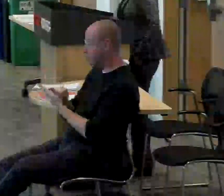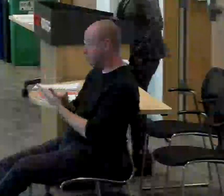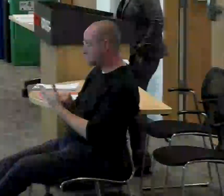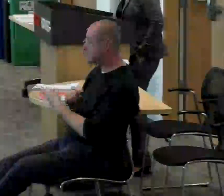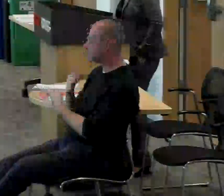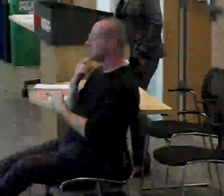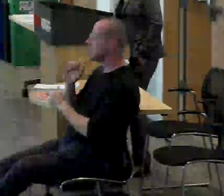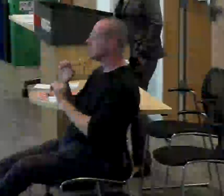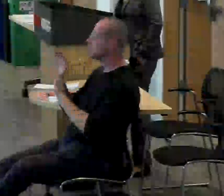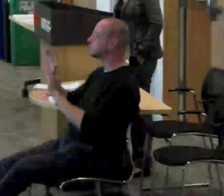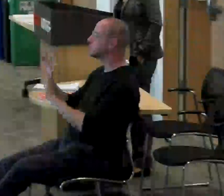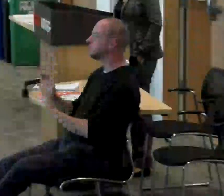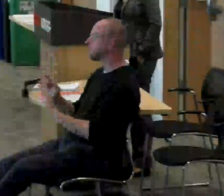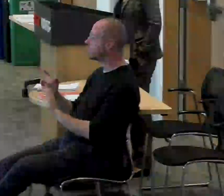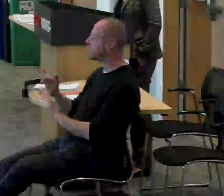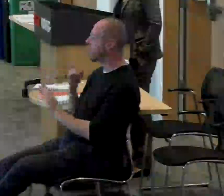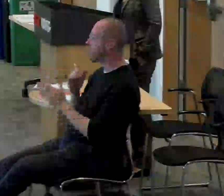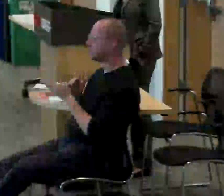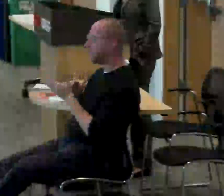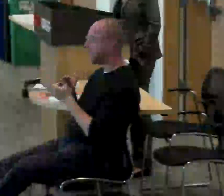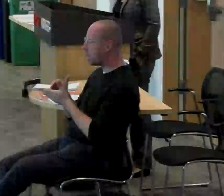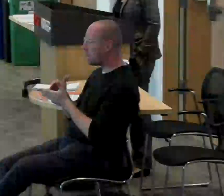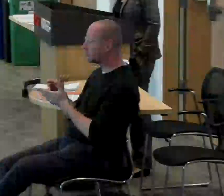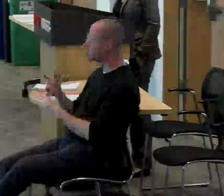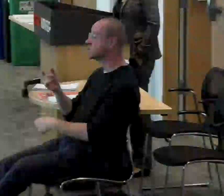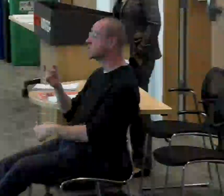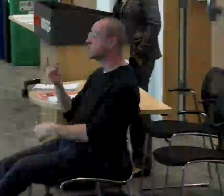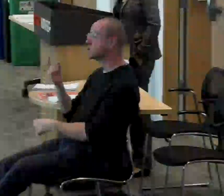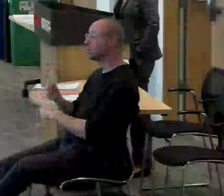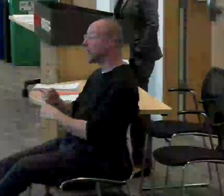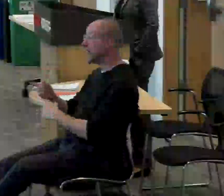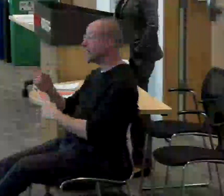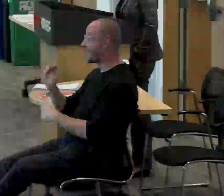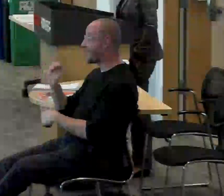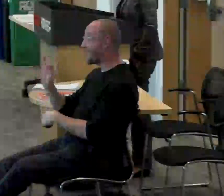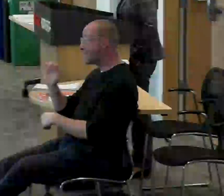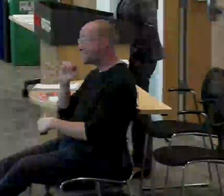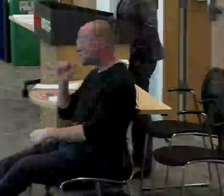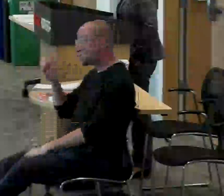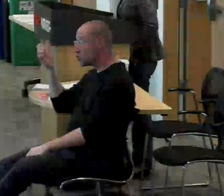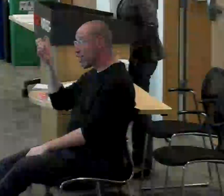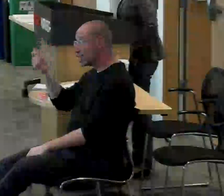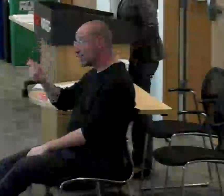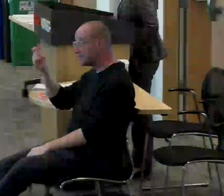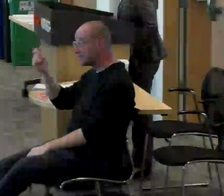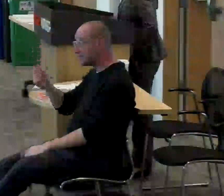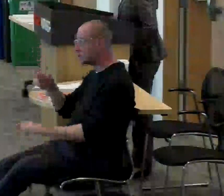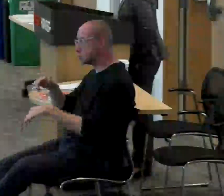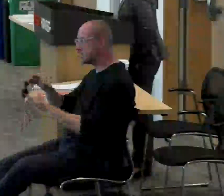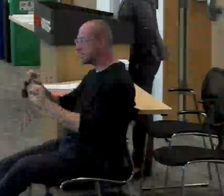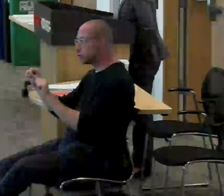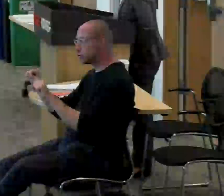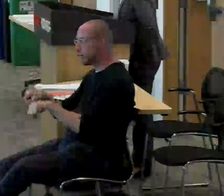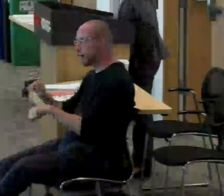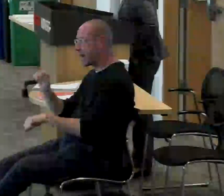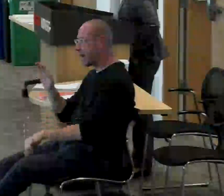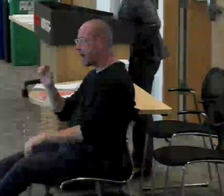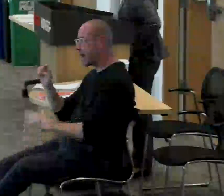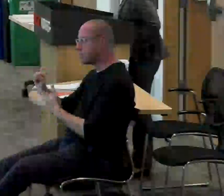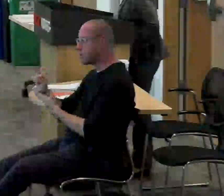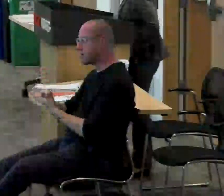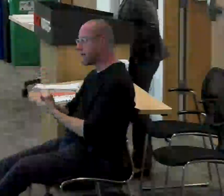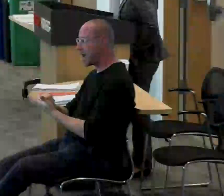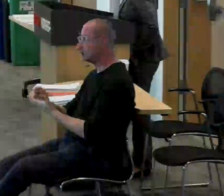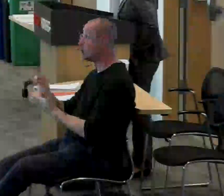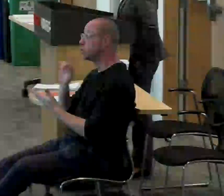question. And I get that often. You don't have to be collecting on benefits to be eligible. You just need to be able to have been eligible